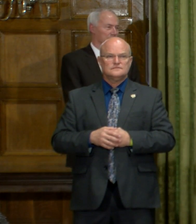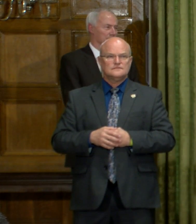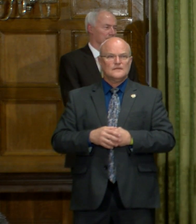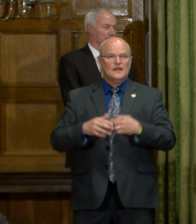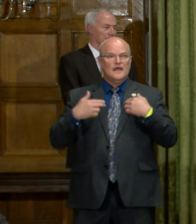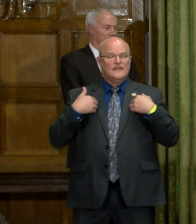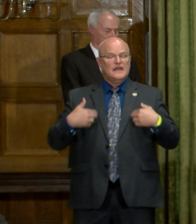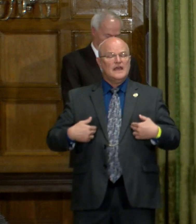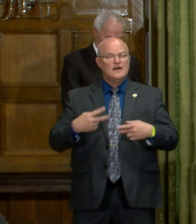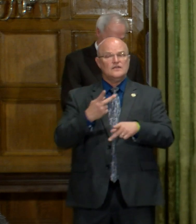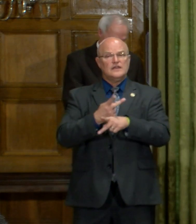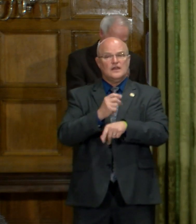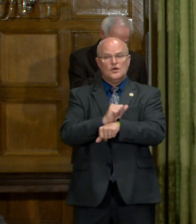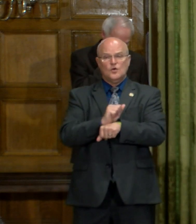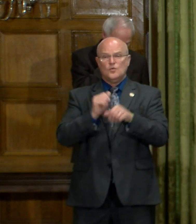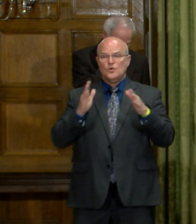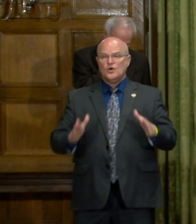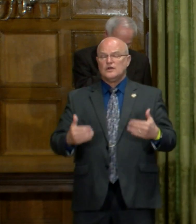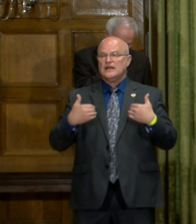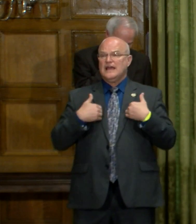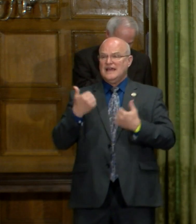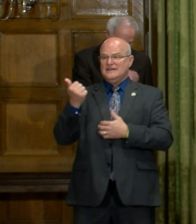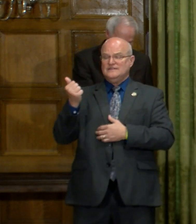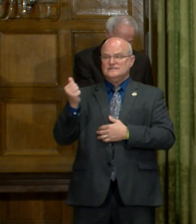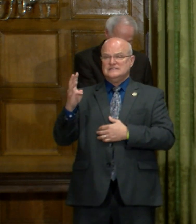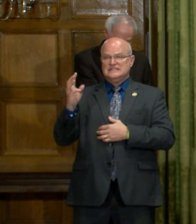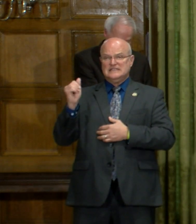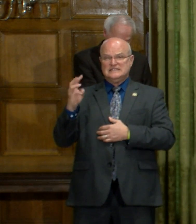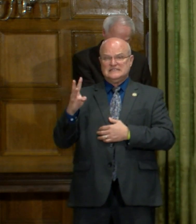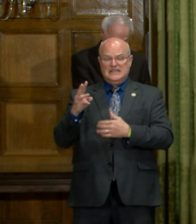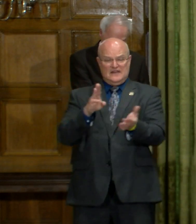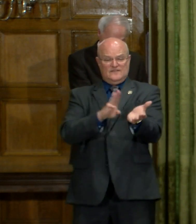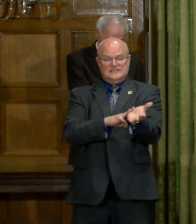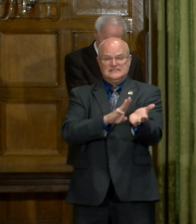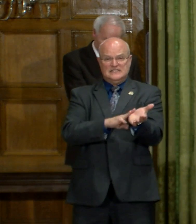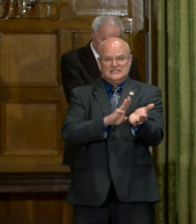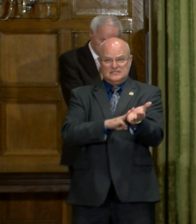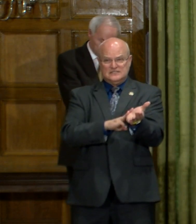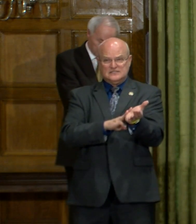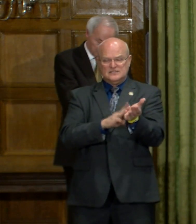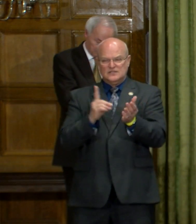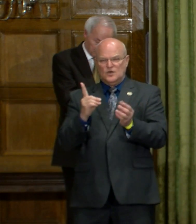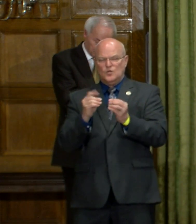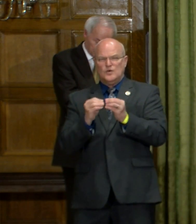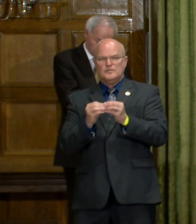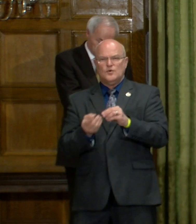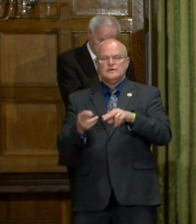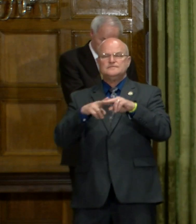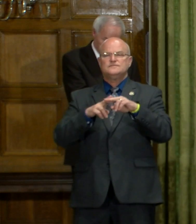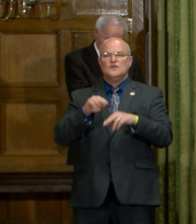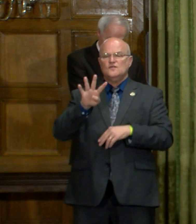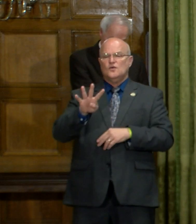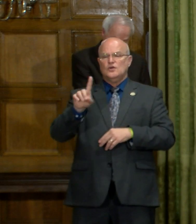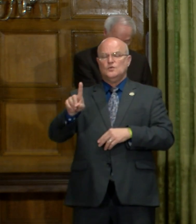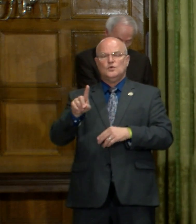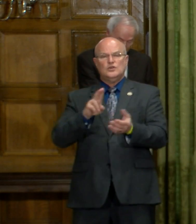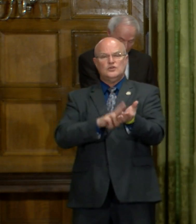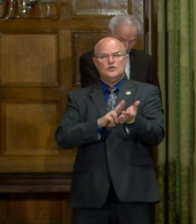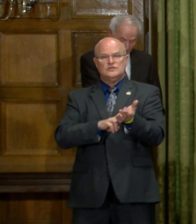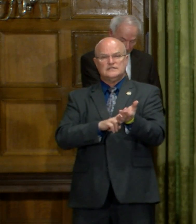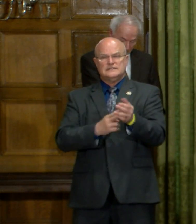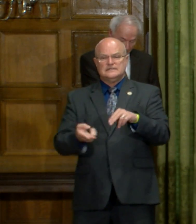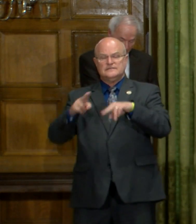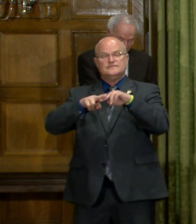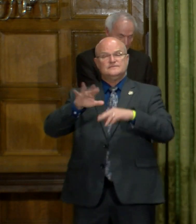the healthcare workers, we now have 16 physicians, that's 1 more than yesterday, 41 nurses, that's 5 more